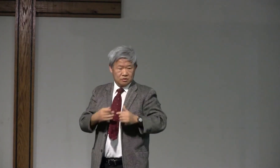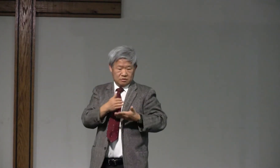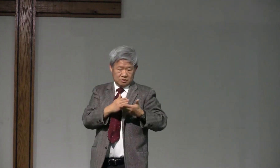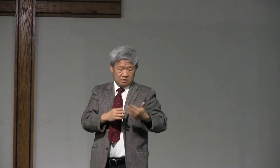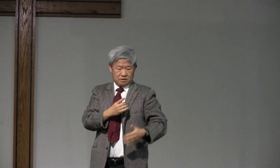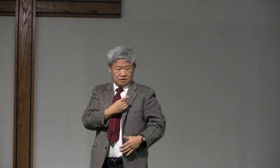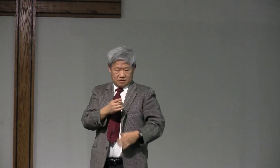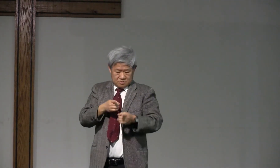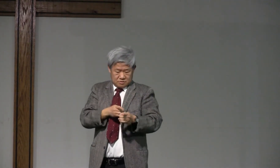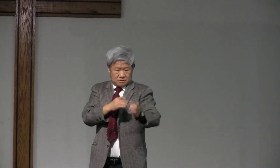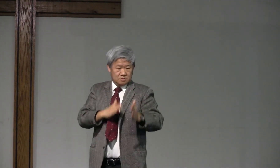people.